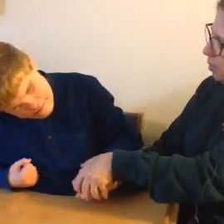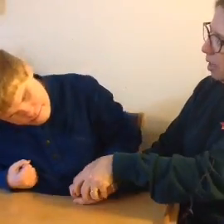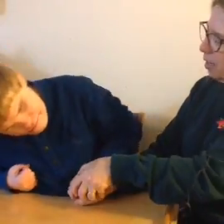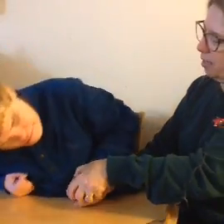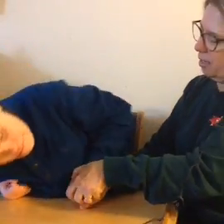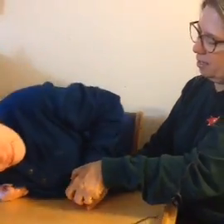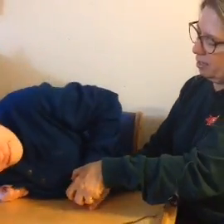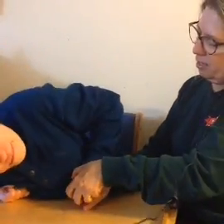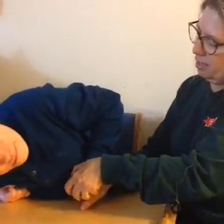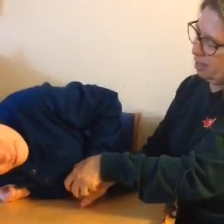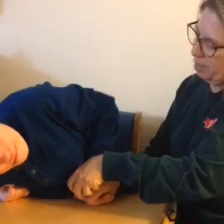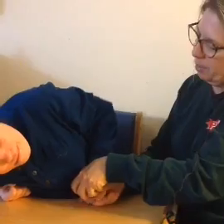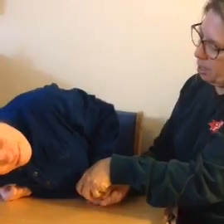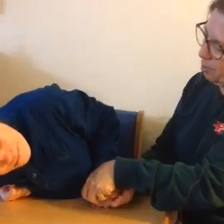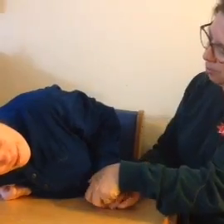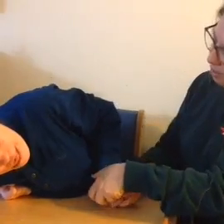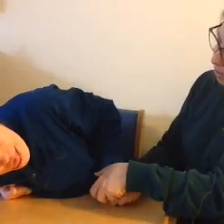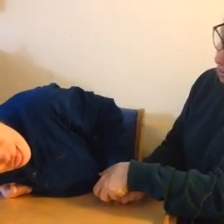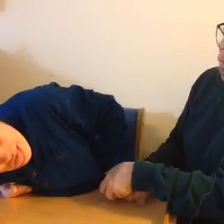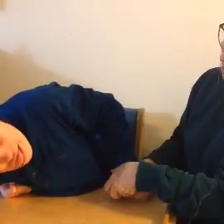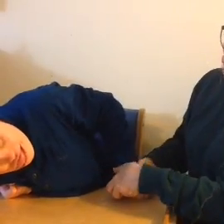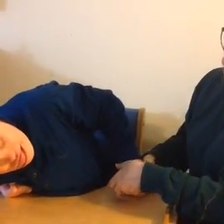sign. Here we go.